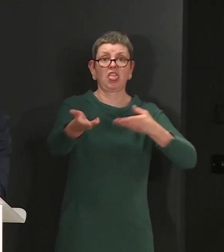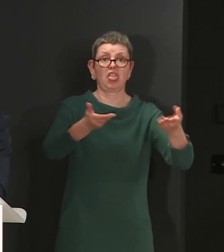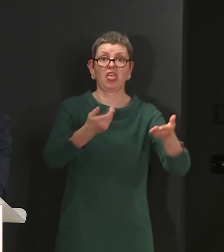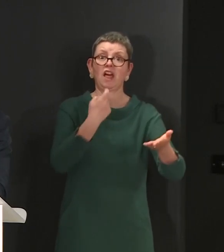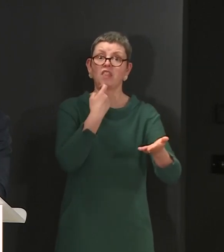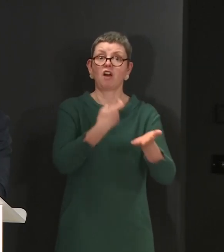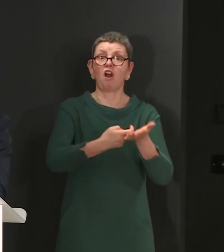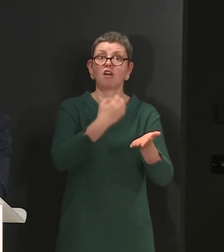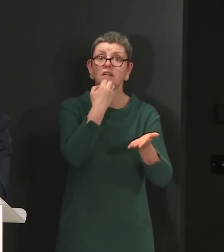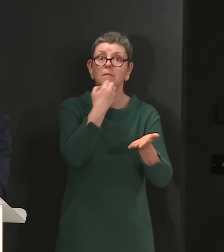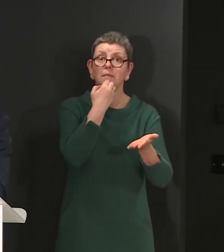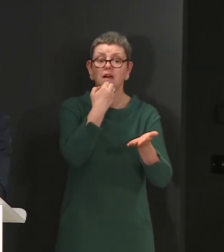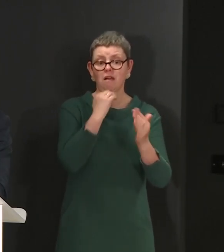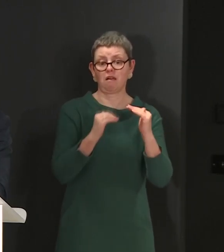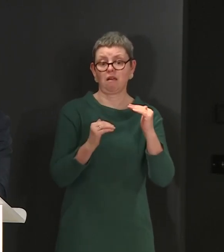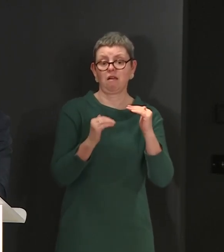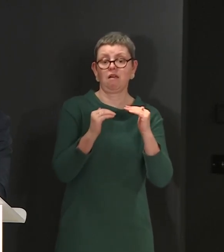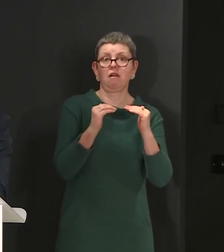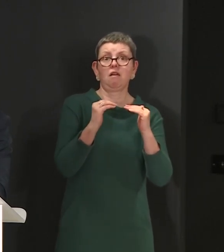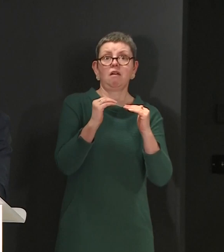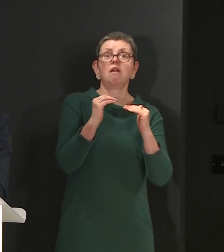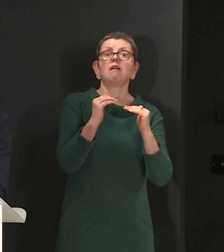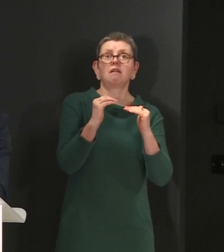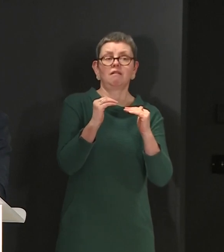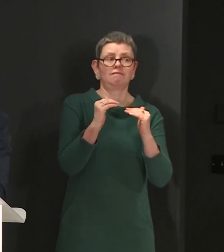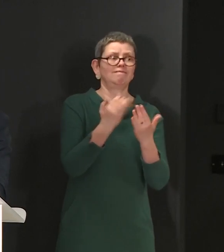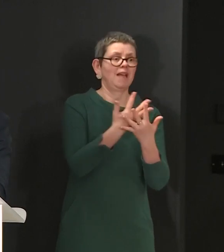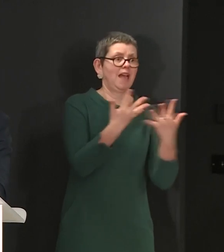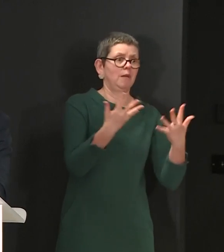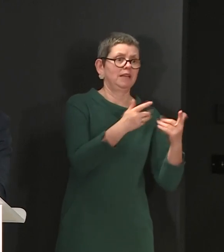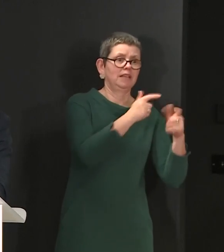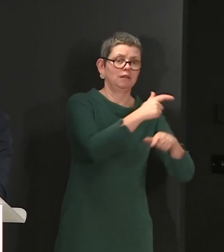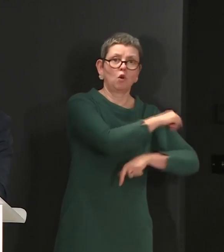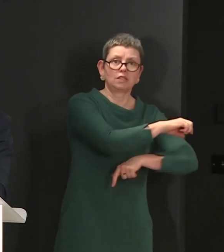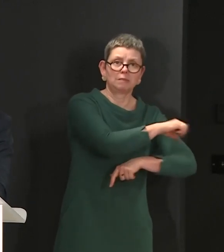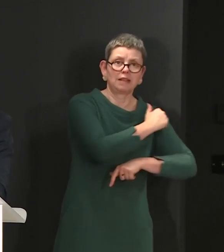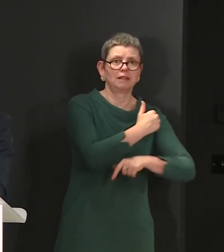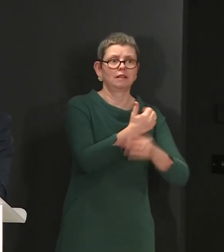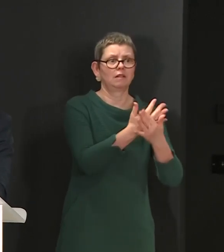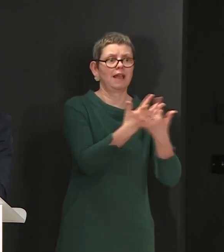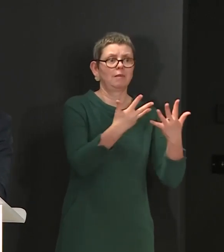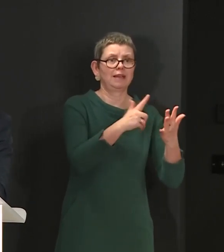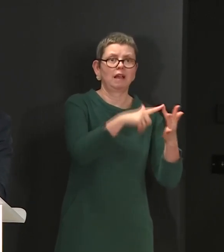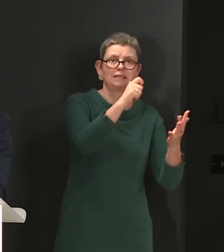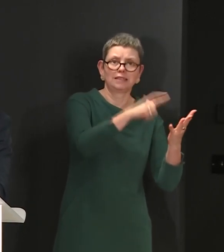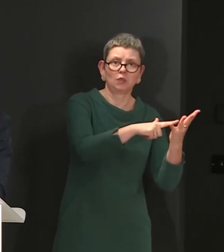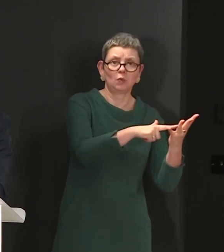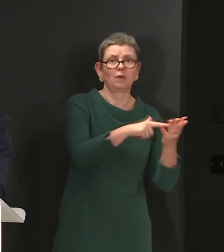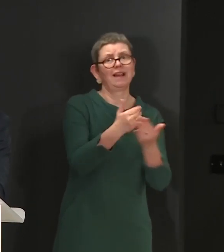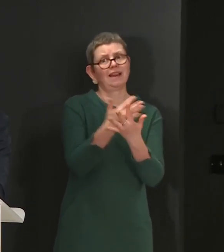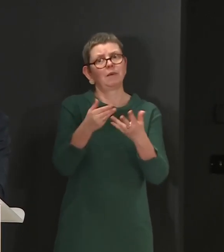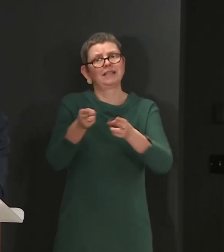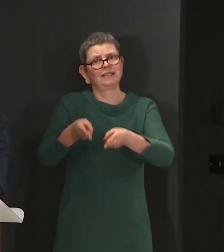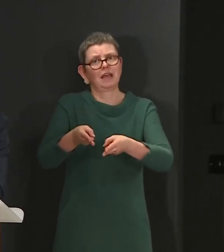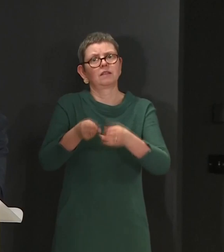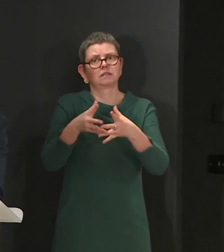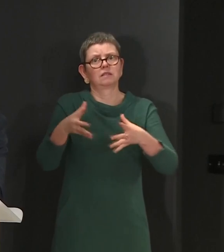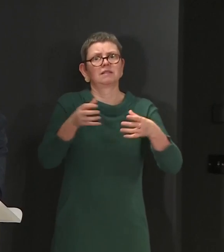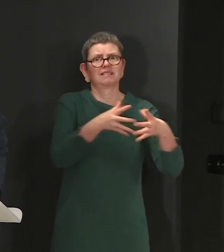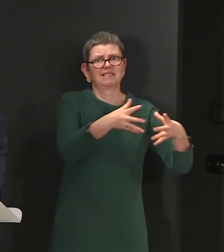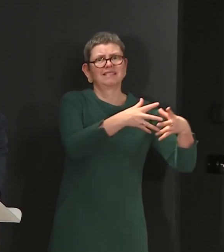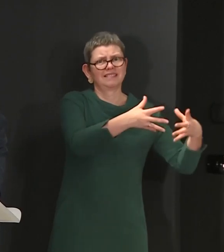of course, from that, the number of cases begins to grow, the number of hospitalizations begins to grow, and ultimately the number of deaths begin to grow